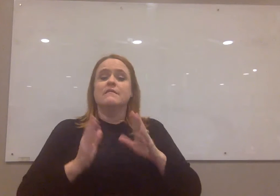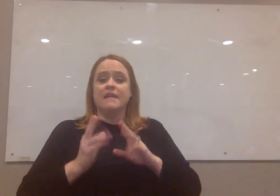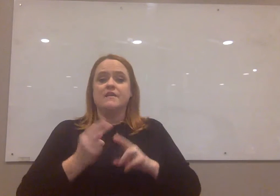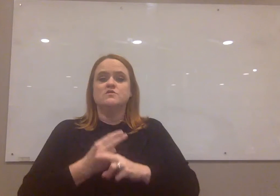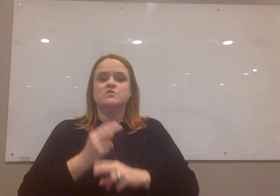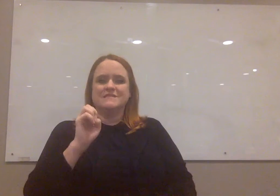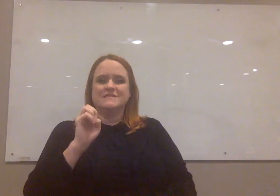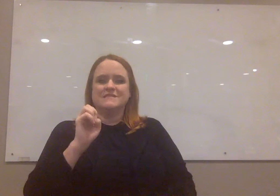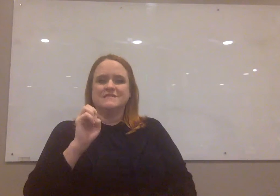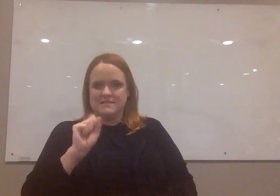a